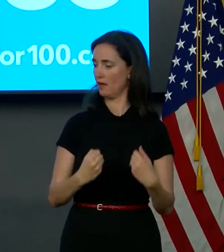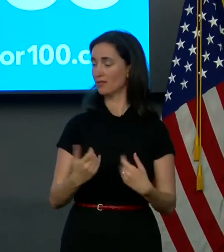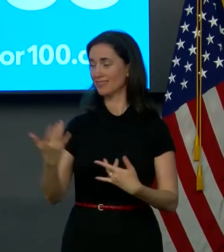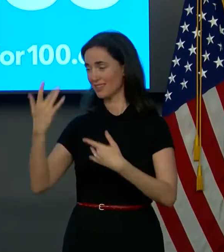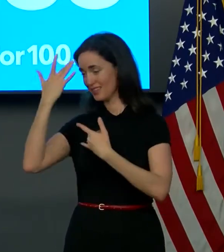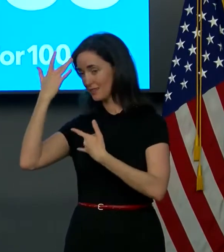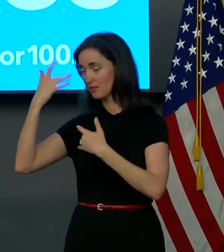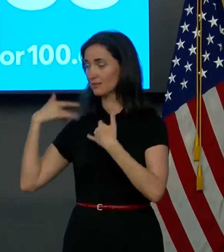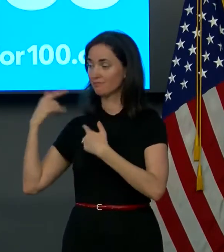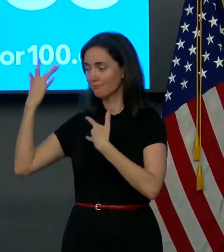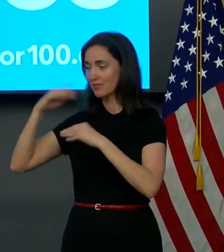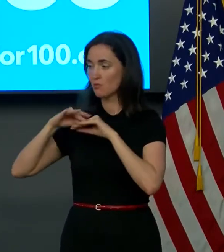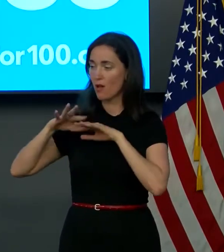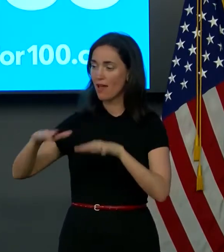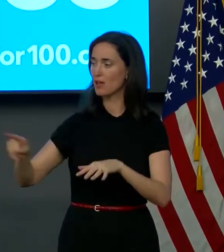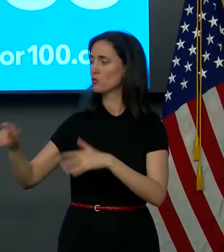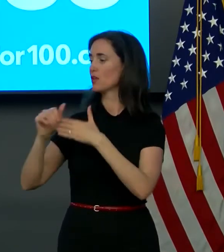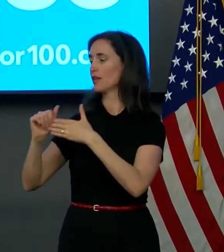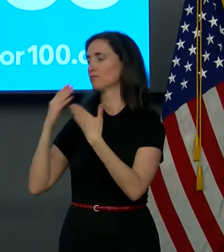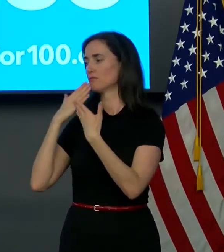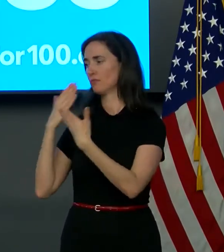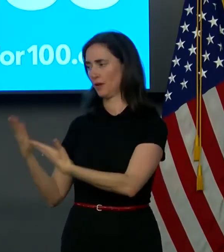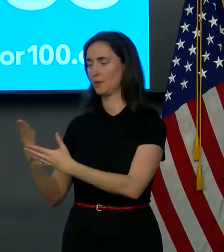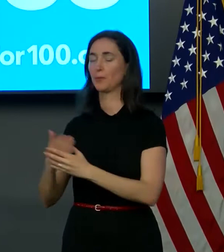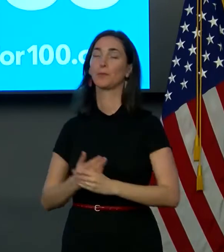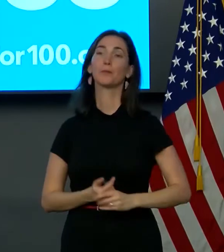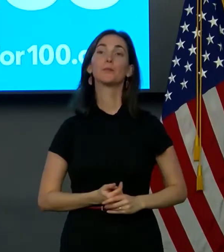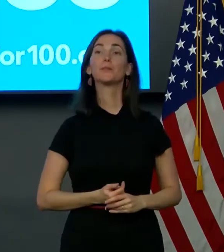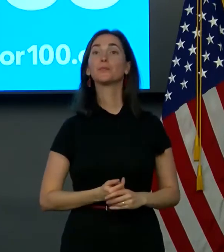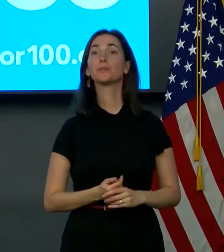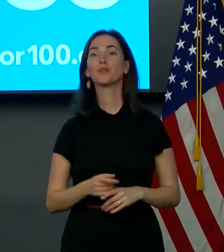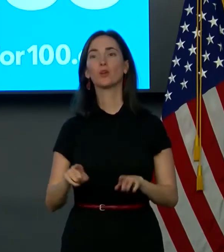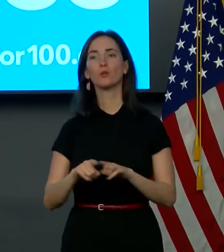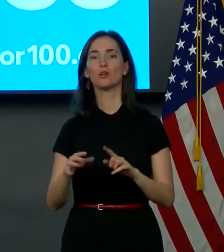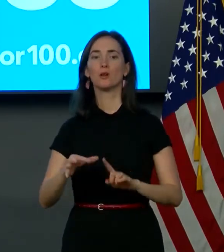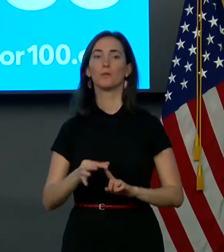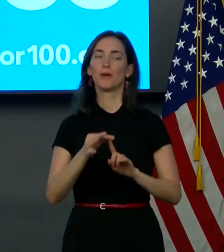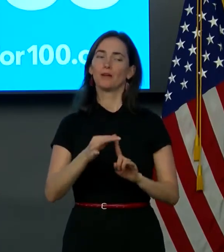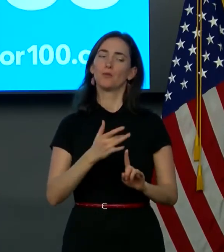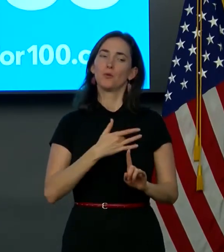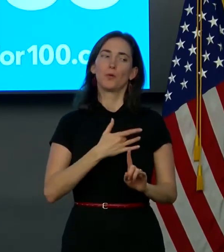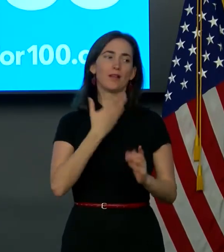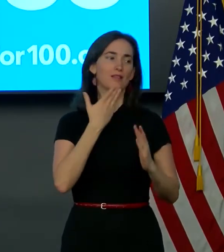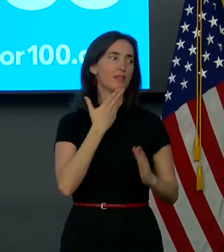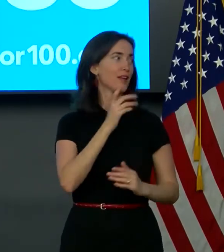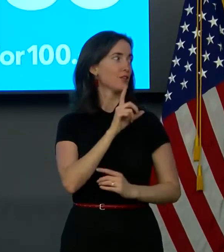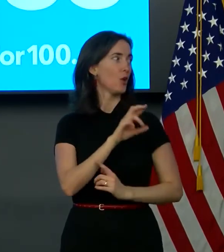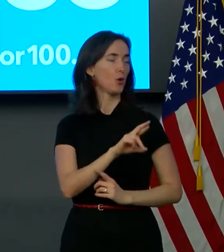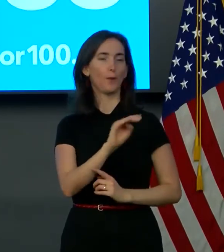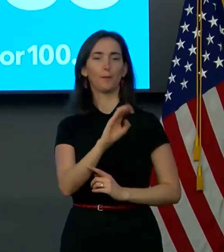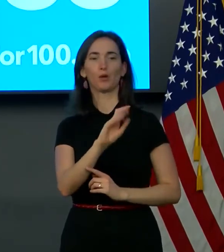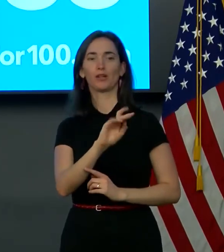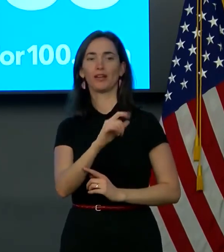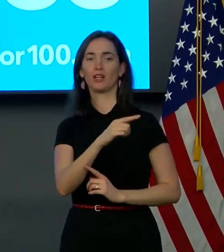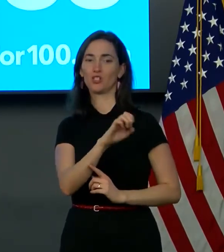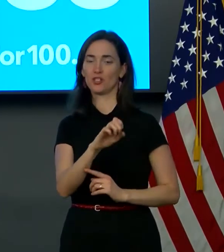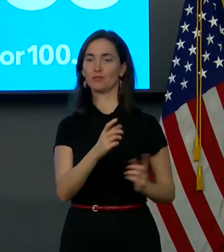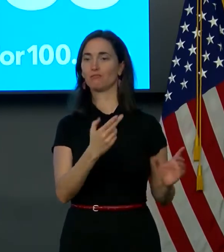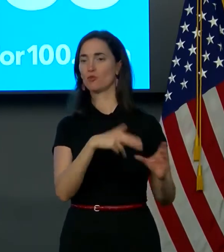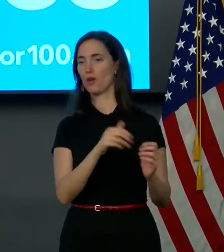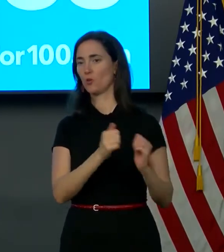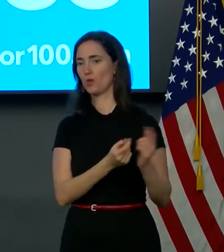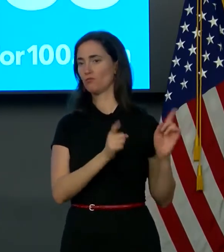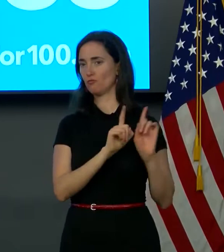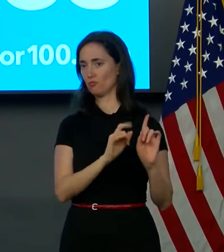pandemic. And a really special and sincere thanks to Dr. Mukherjee for coming to join us. I'll tell you,